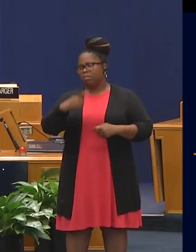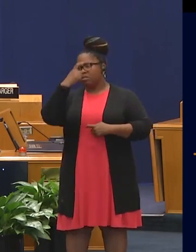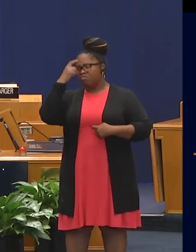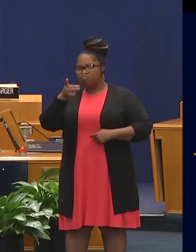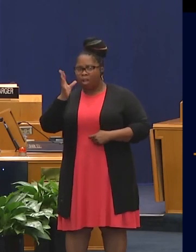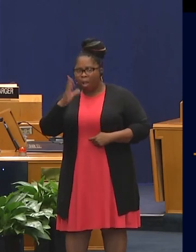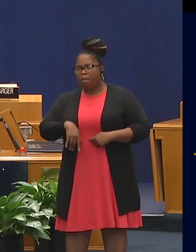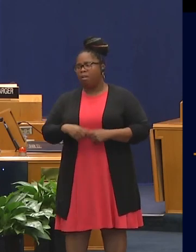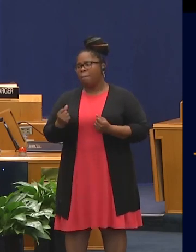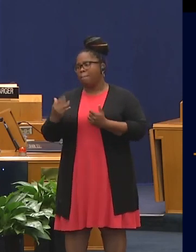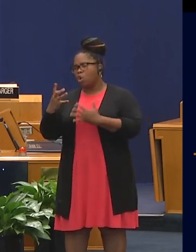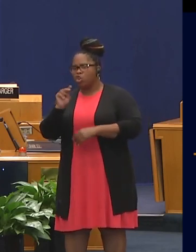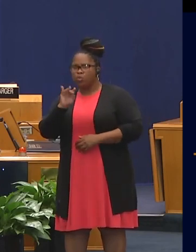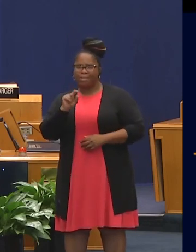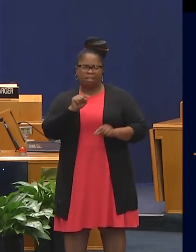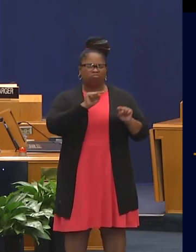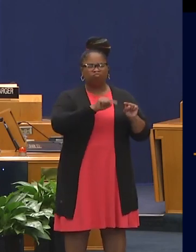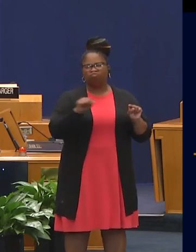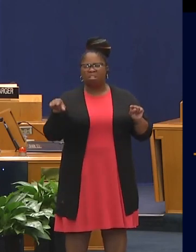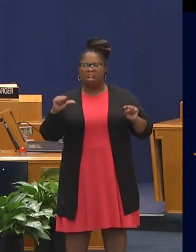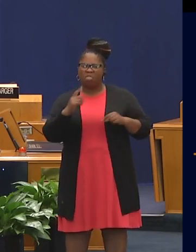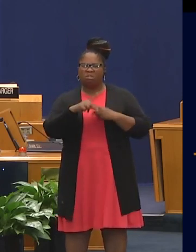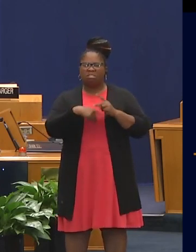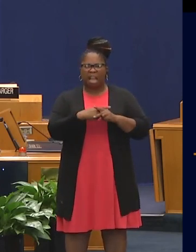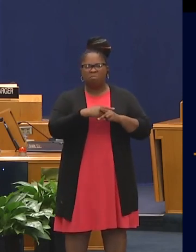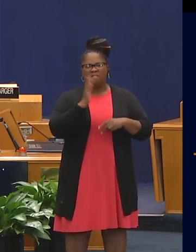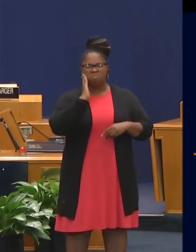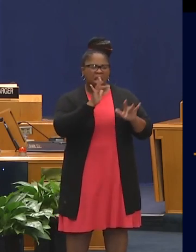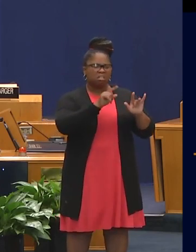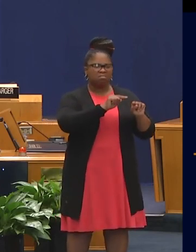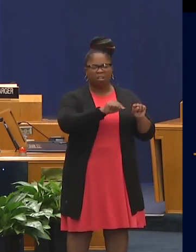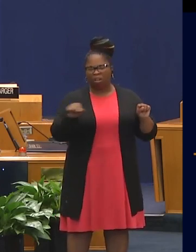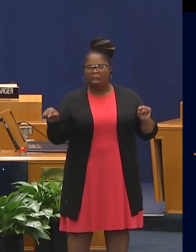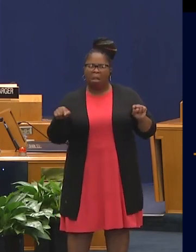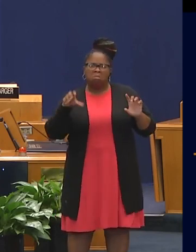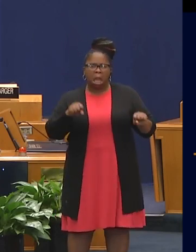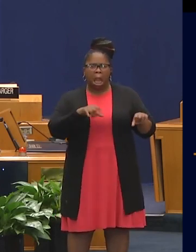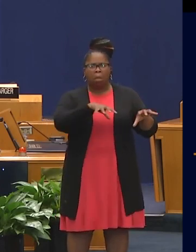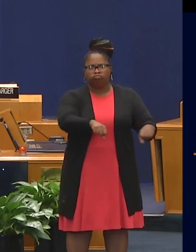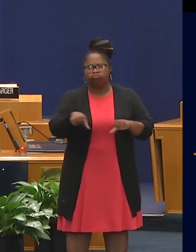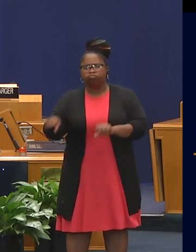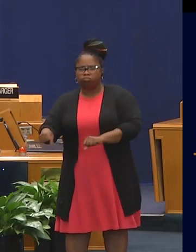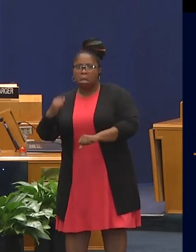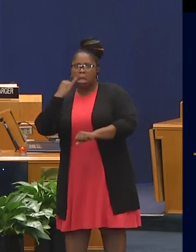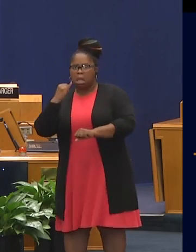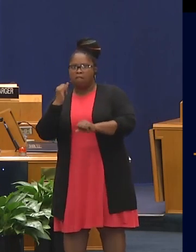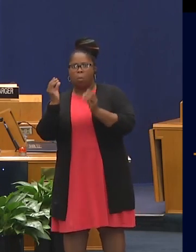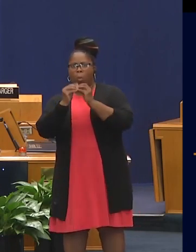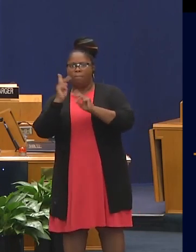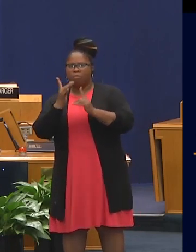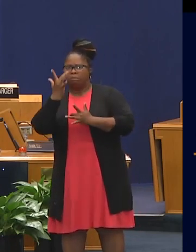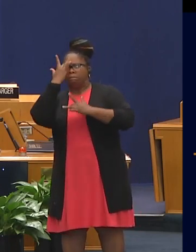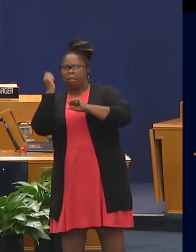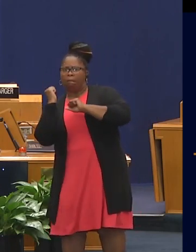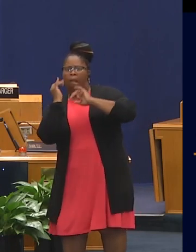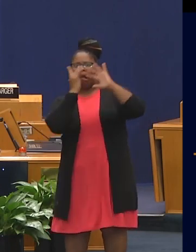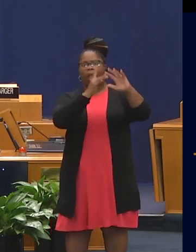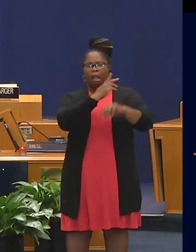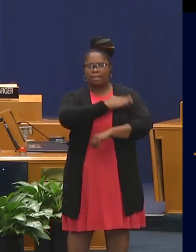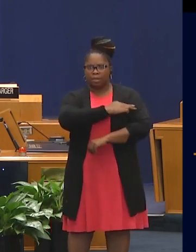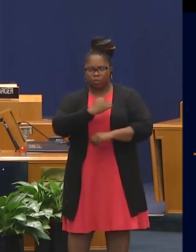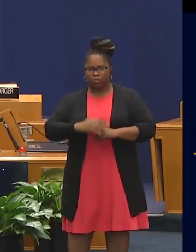units, other types of beds that can also be used for COVID-19 patients as needed in a surge. There's also additional